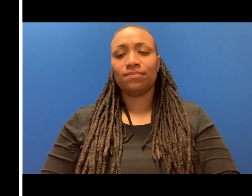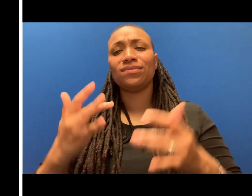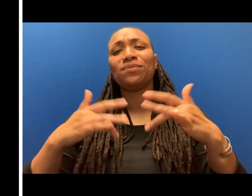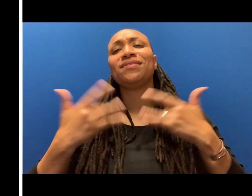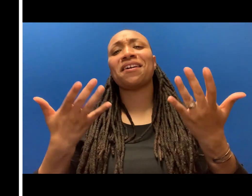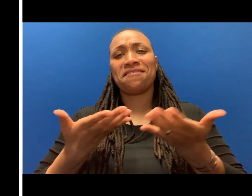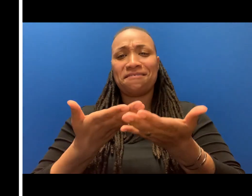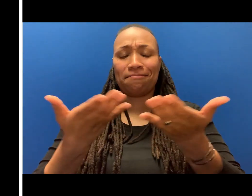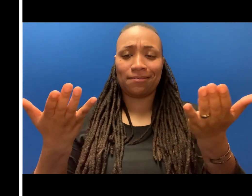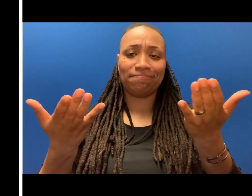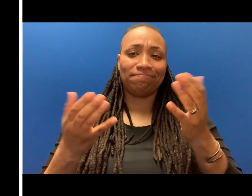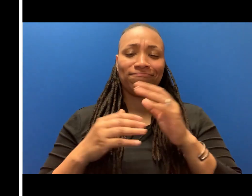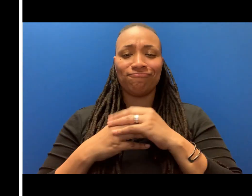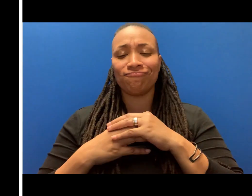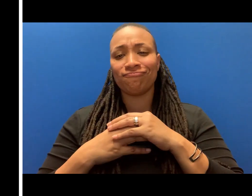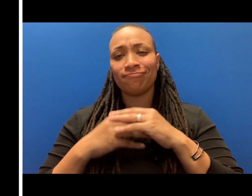What's up, y'all?